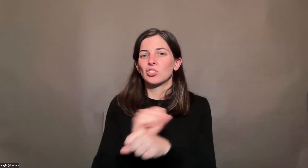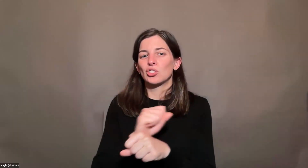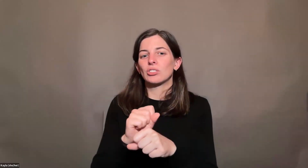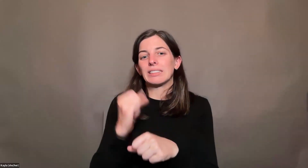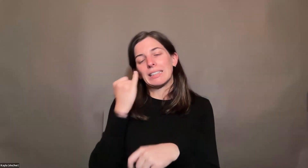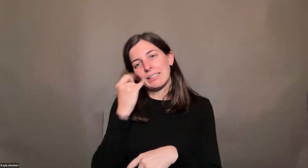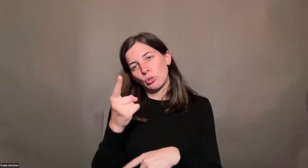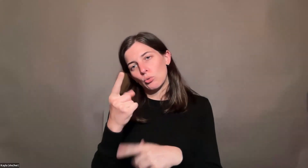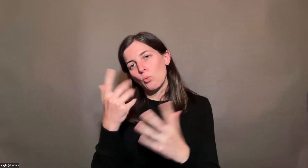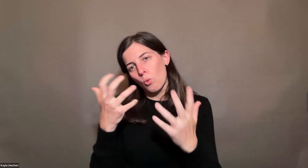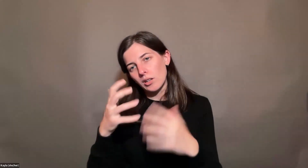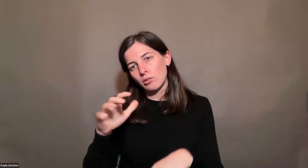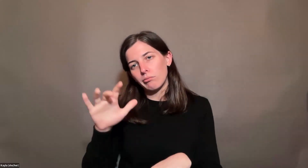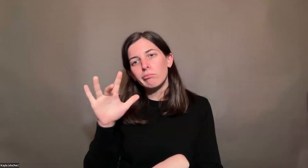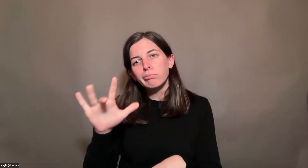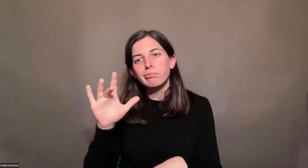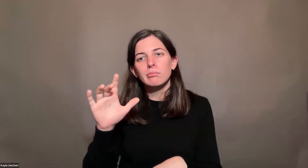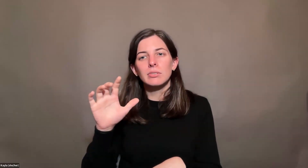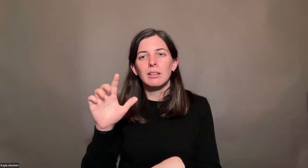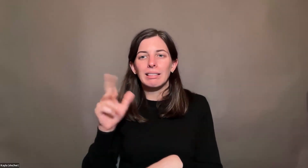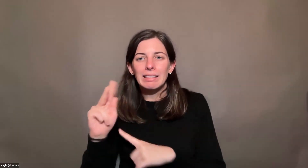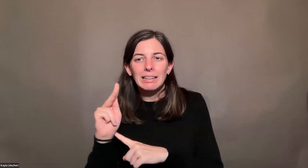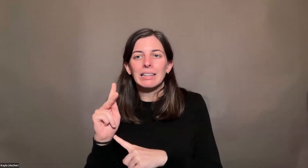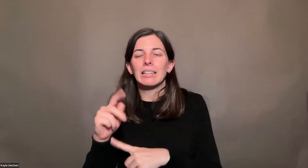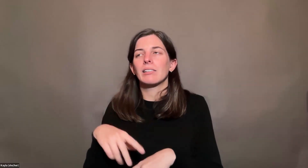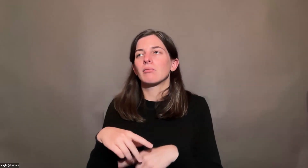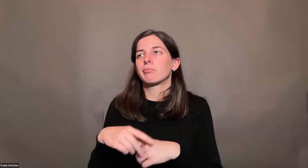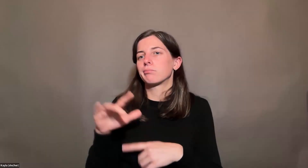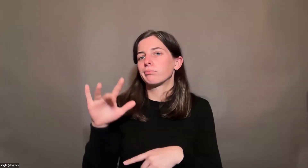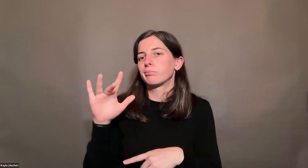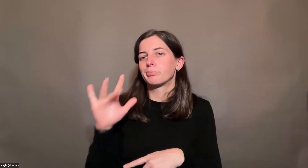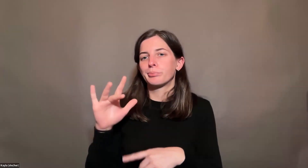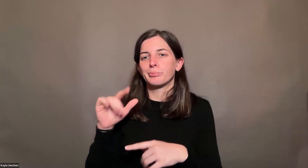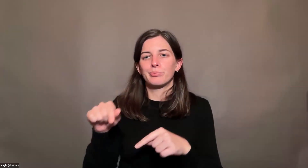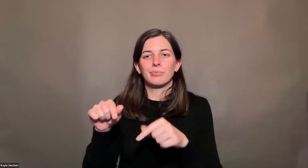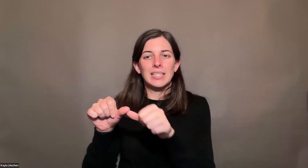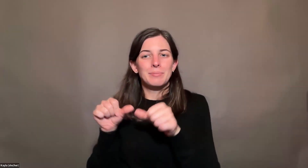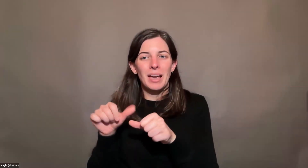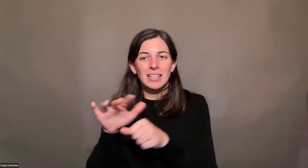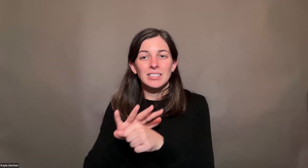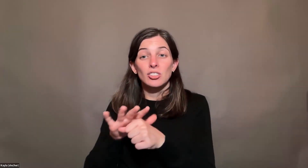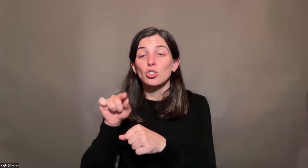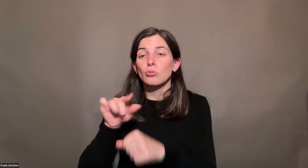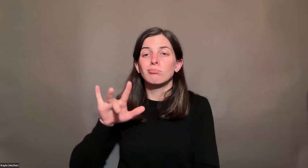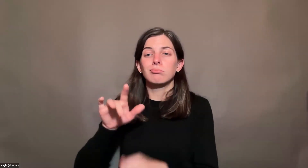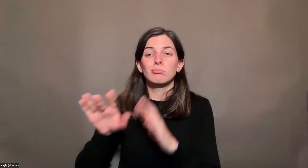press the link or press the enter or space, then you can choose your functionality like that